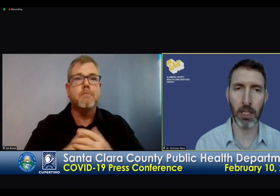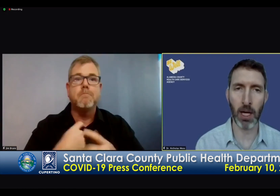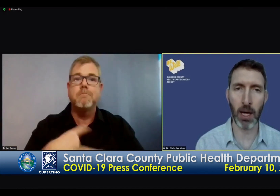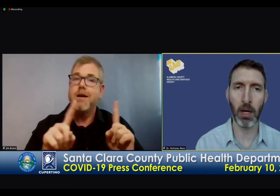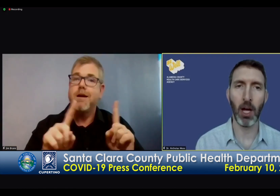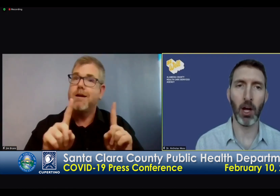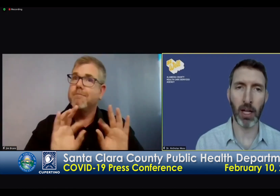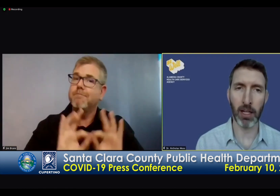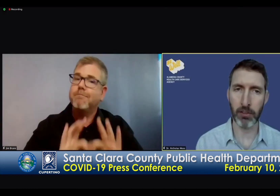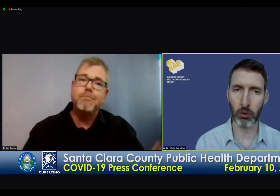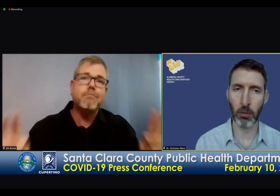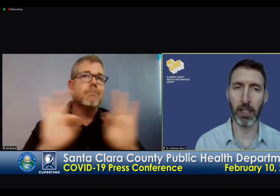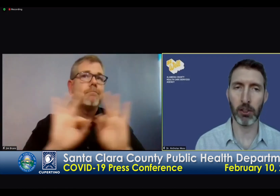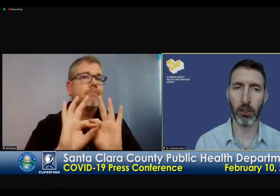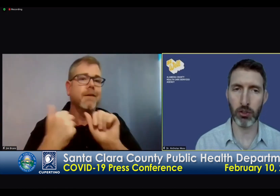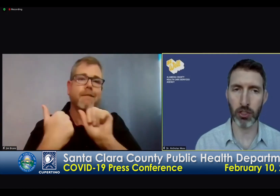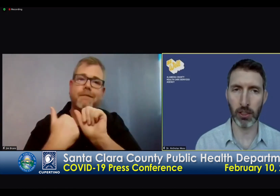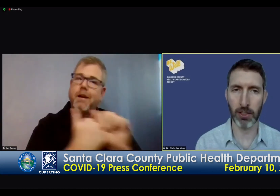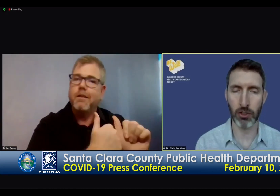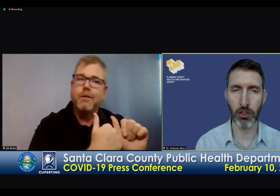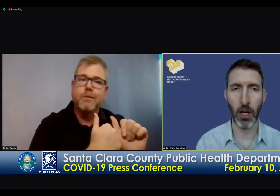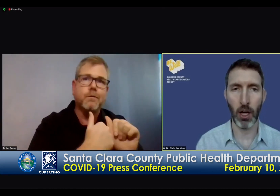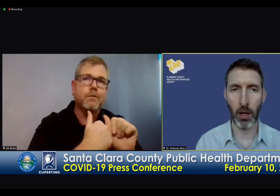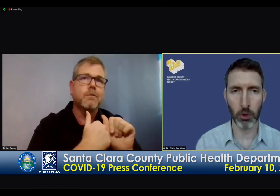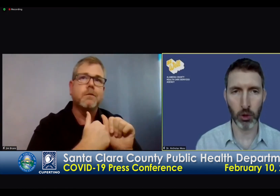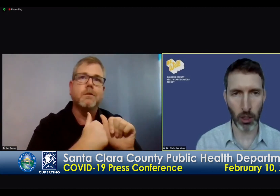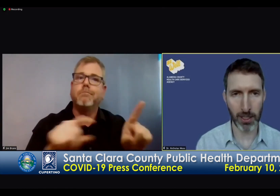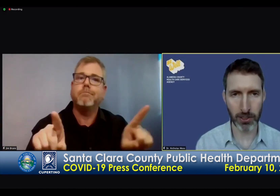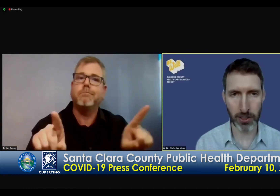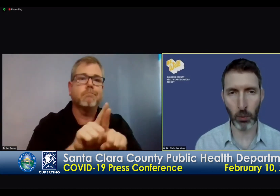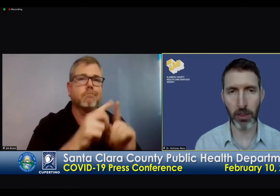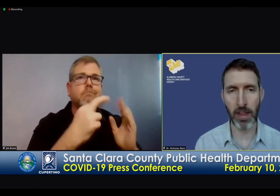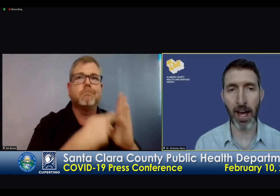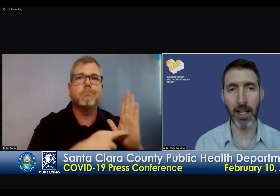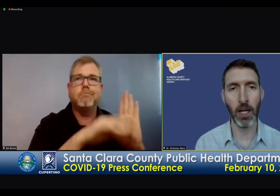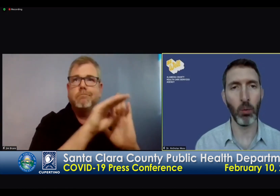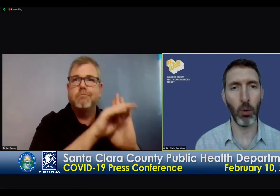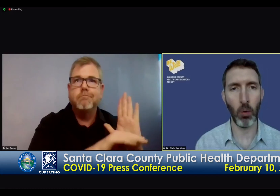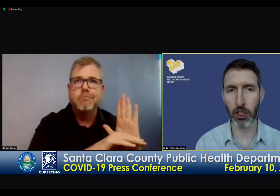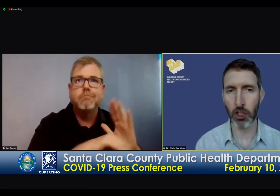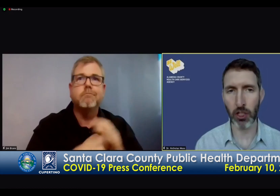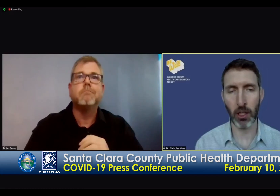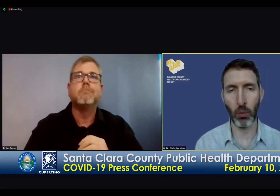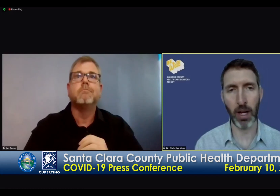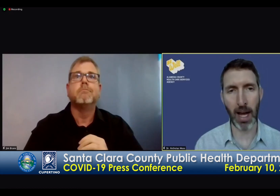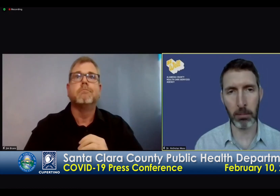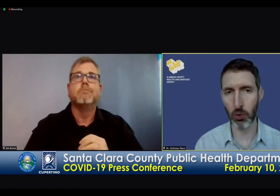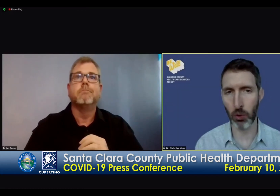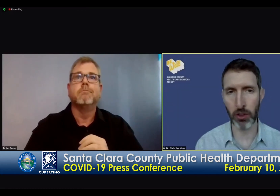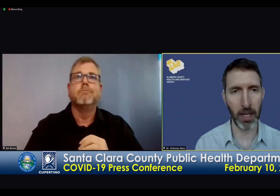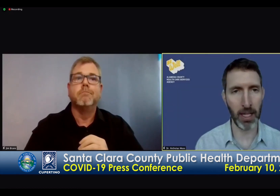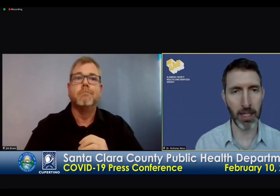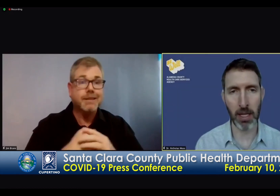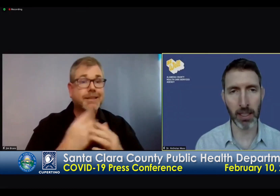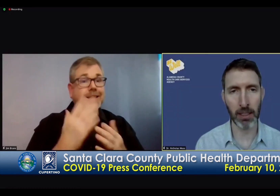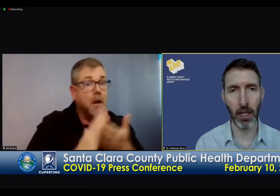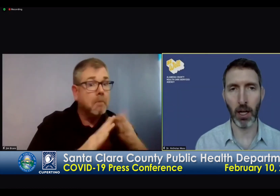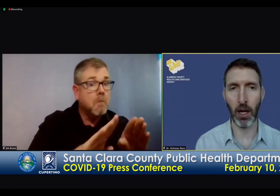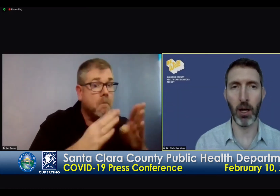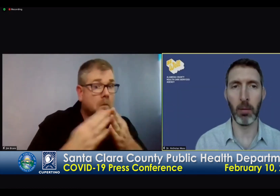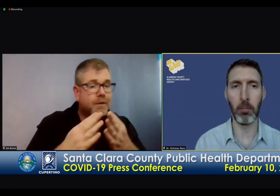opened up, a lot of things remain closed, and let's try to stick with that. We'll watch what happens with the